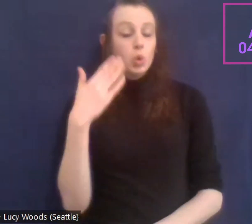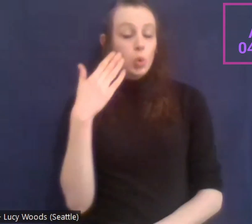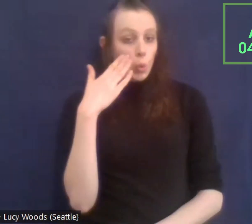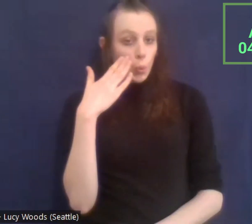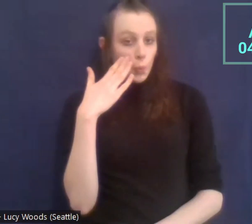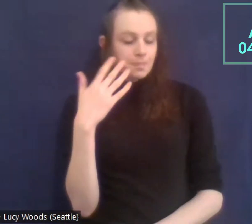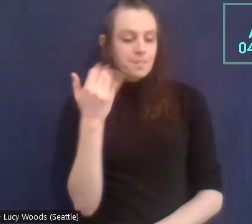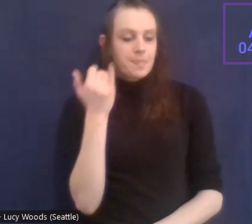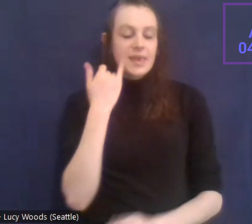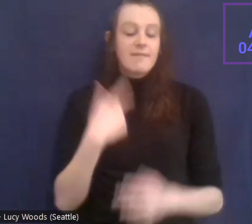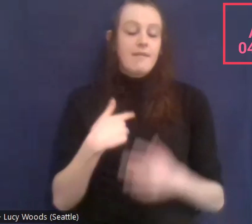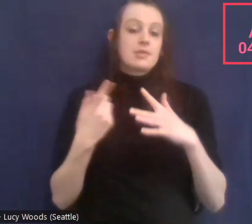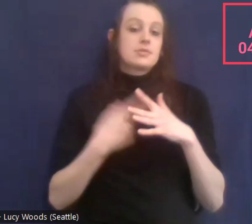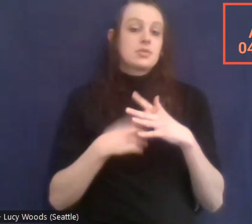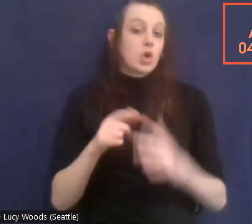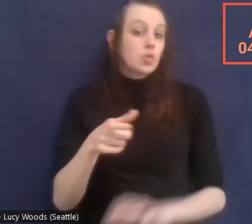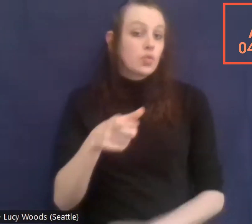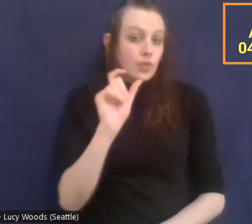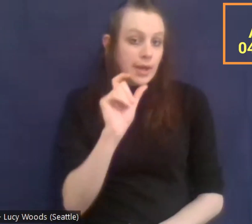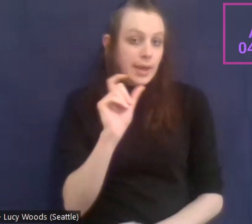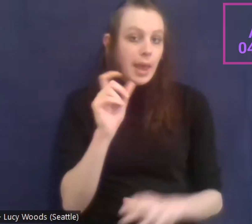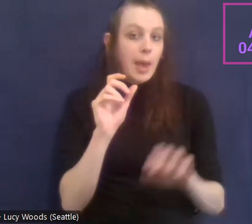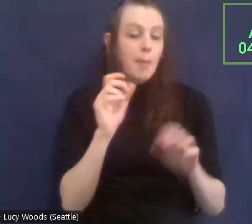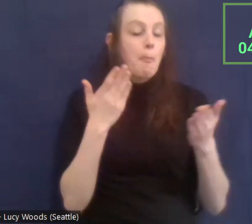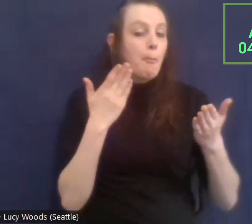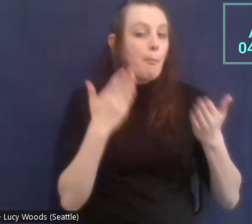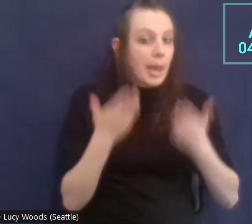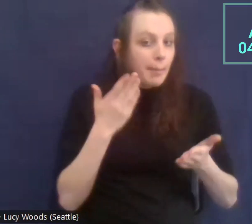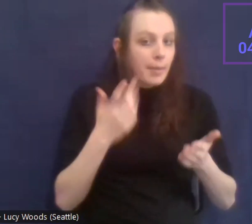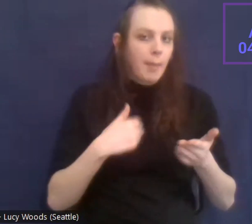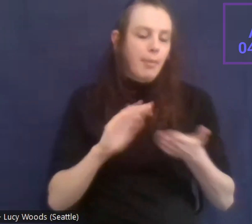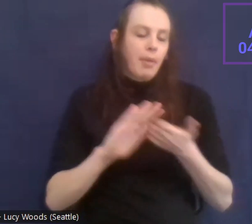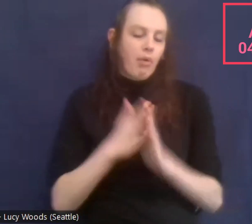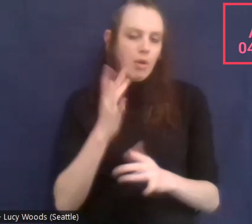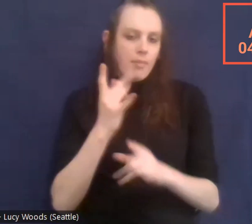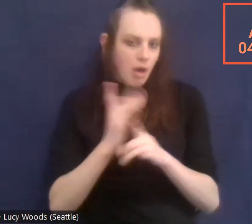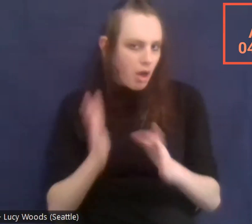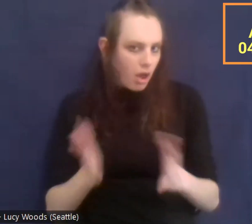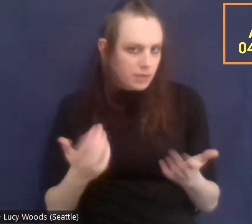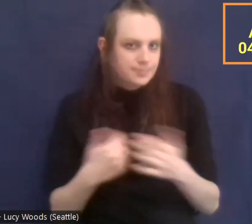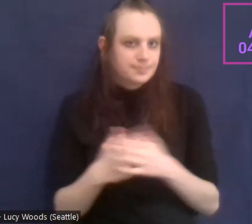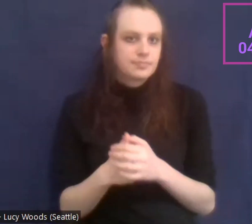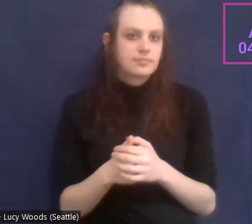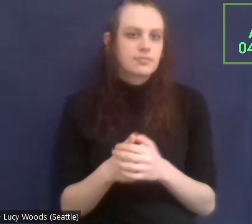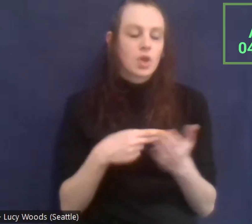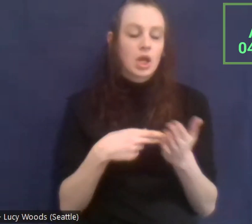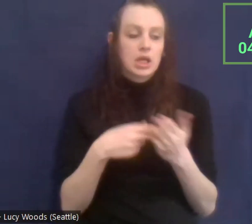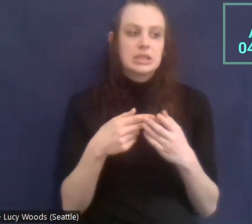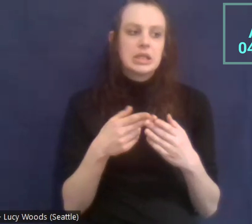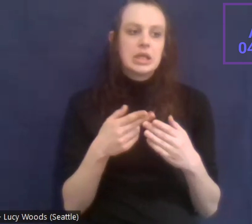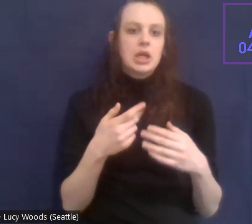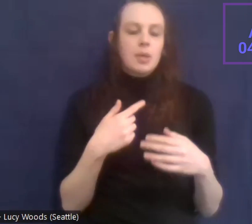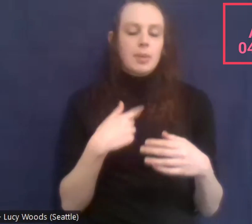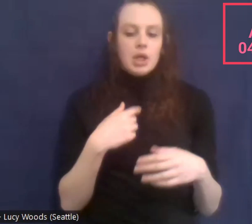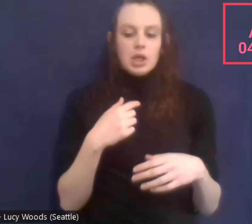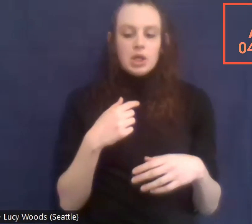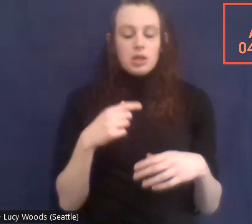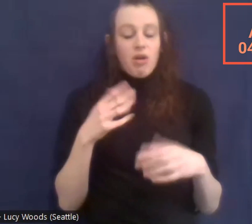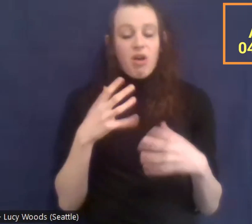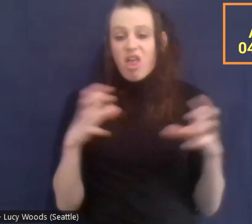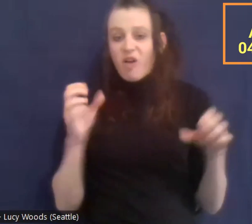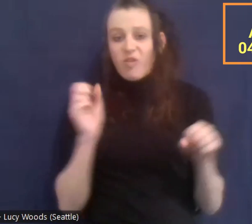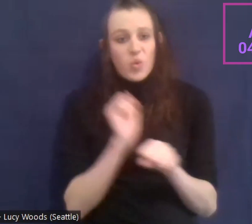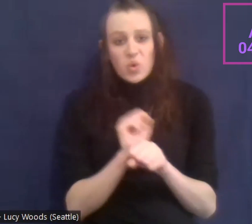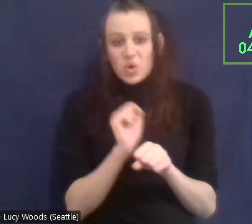started drinking, that there would potentially be that problem. And you know, frankly, it took a lot of work, and I couldn't get it delivered.